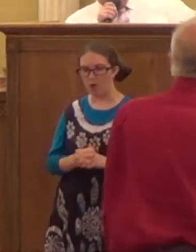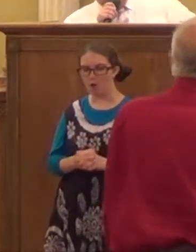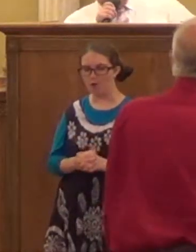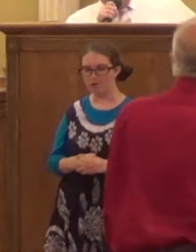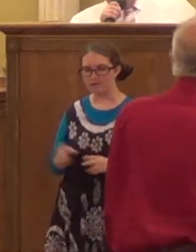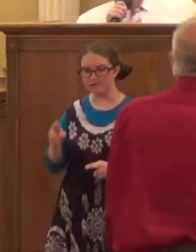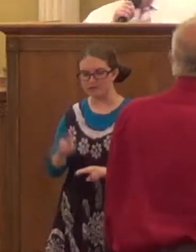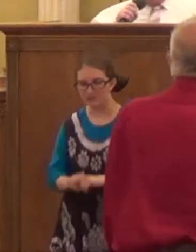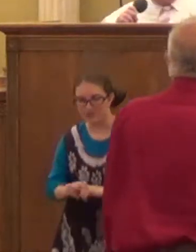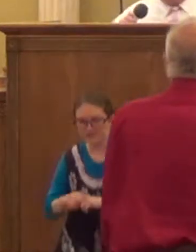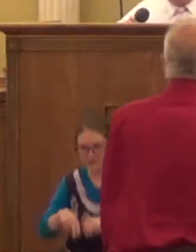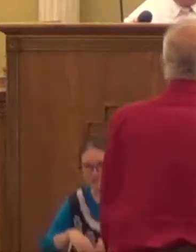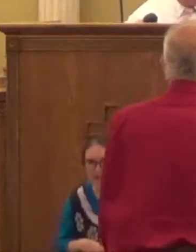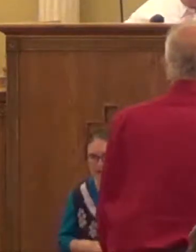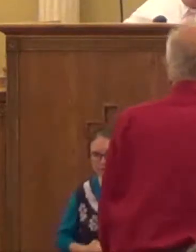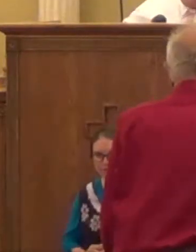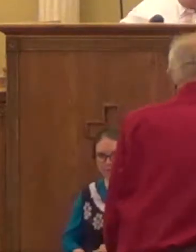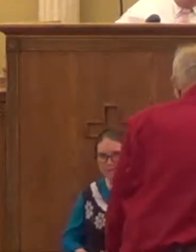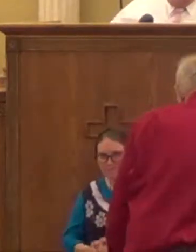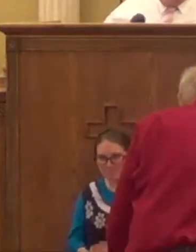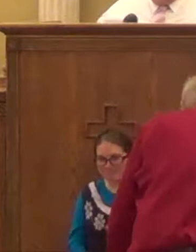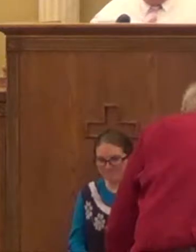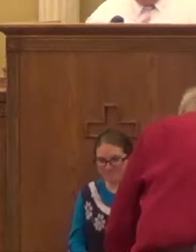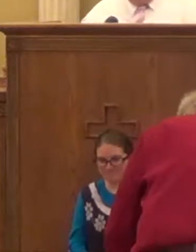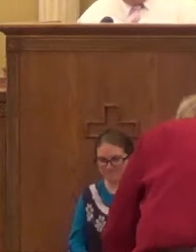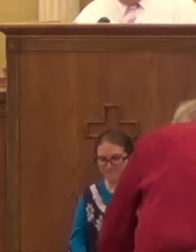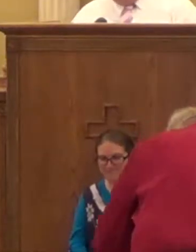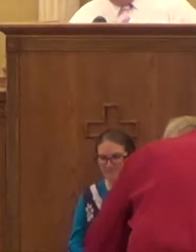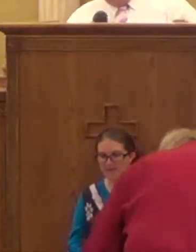Amen. You may be seated.